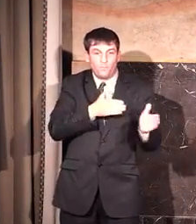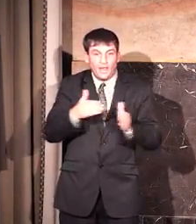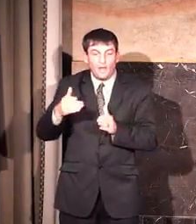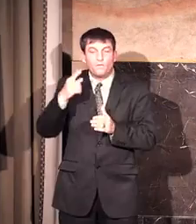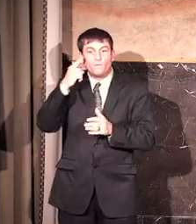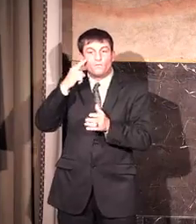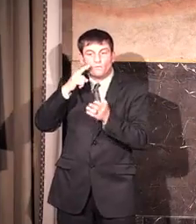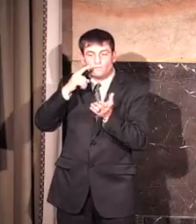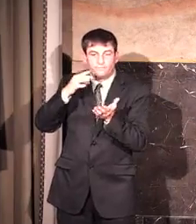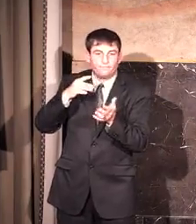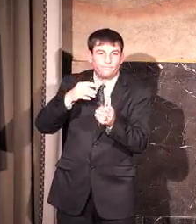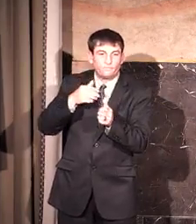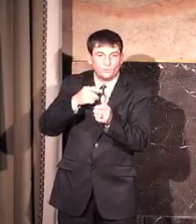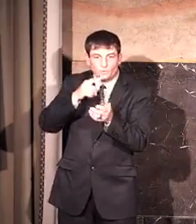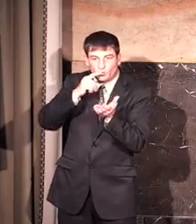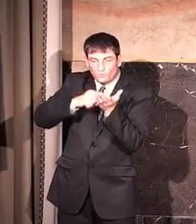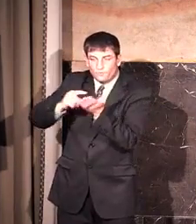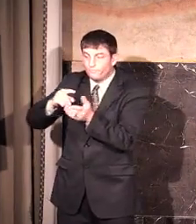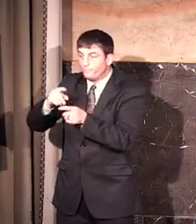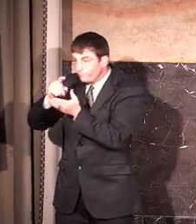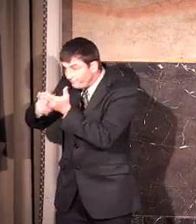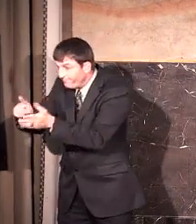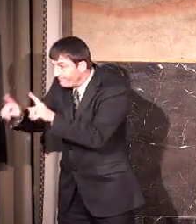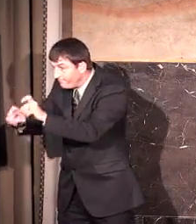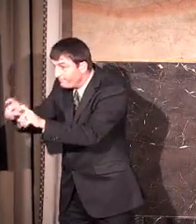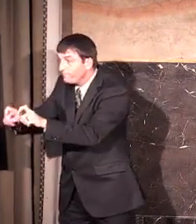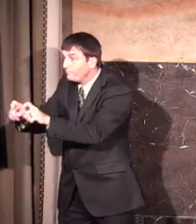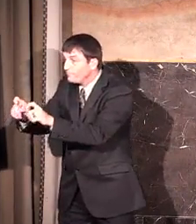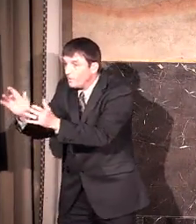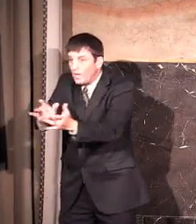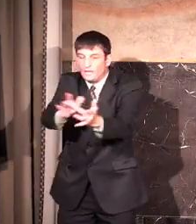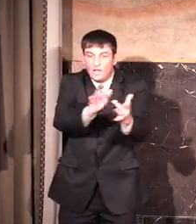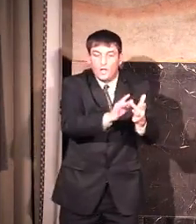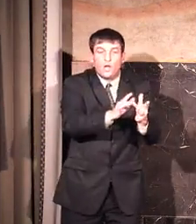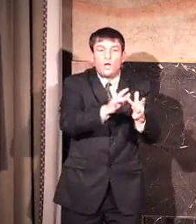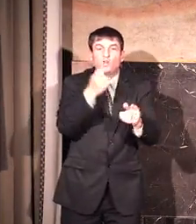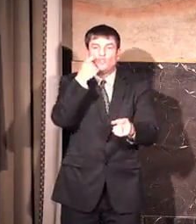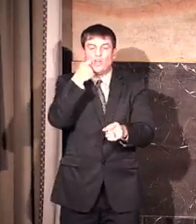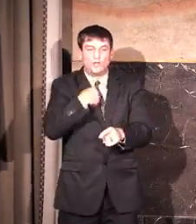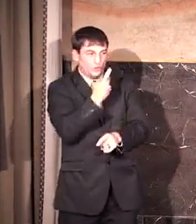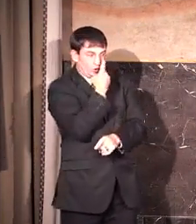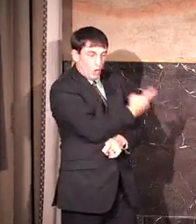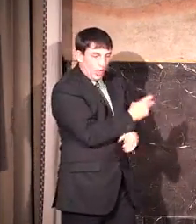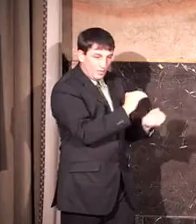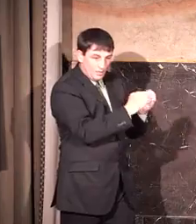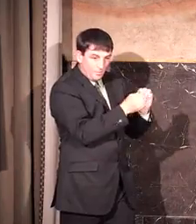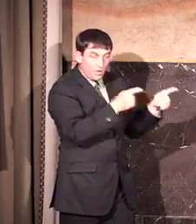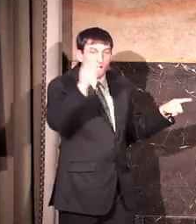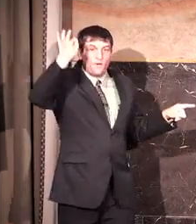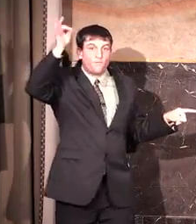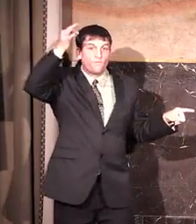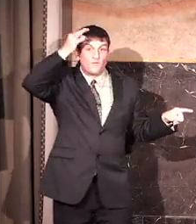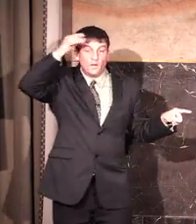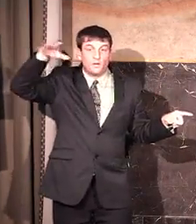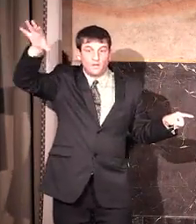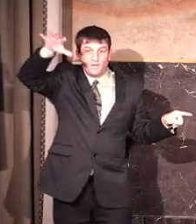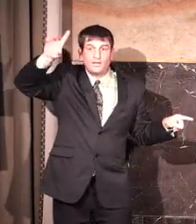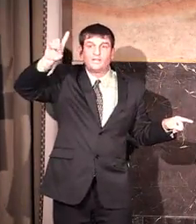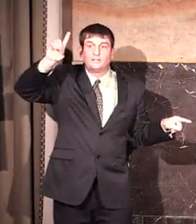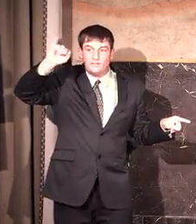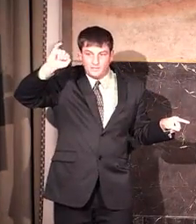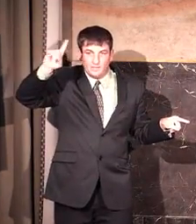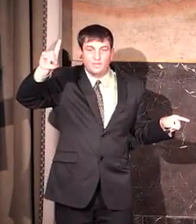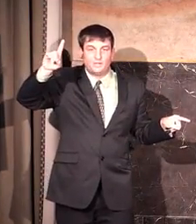tell you, I don't know who asked the question a while ago, but I saw the numbers just before we came in here. The federal government did resource us for the